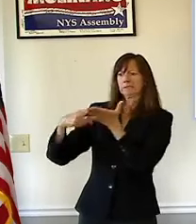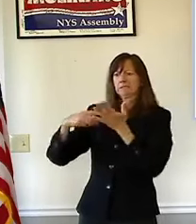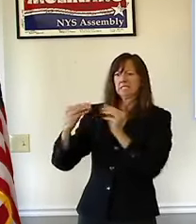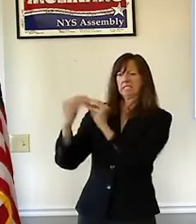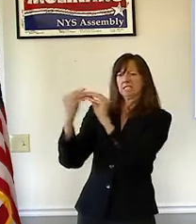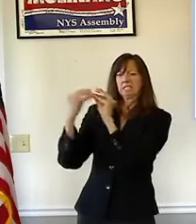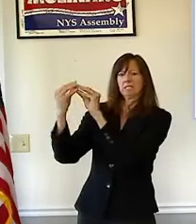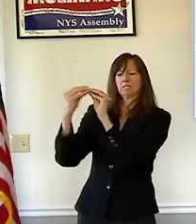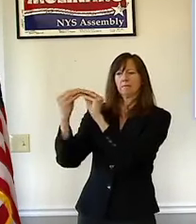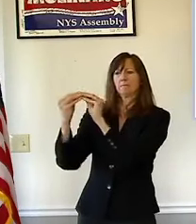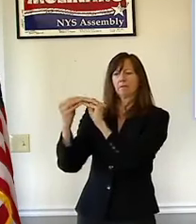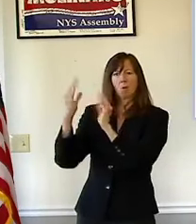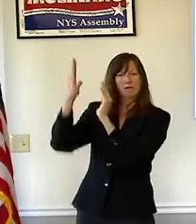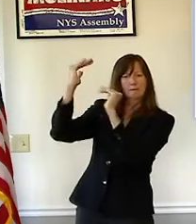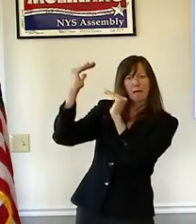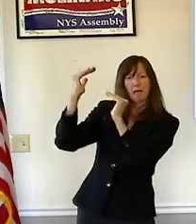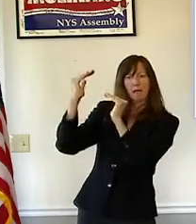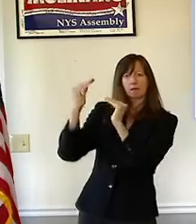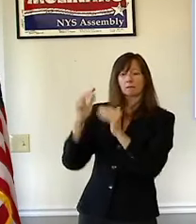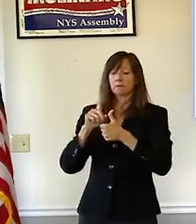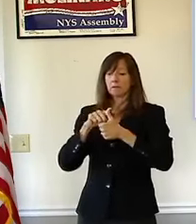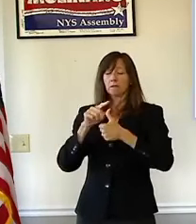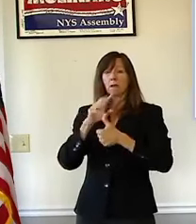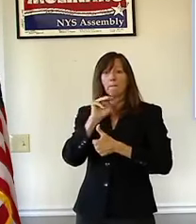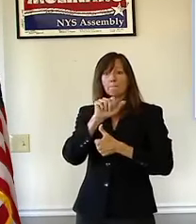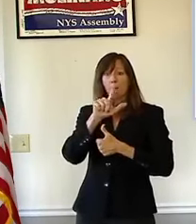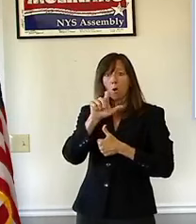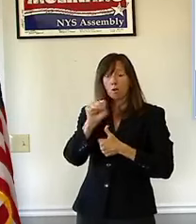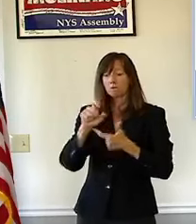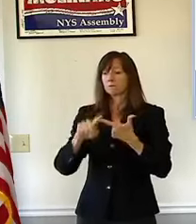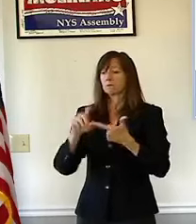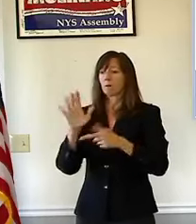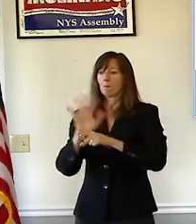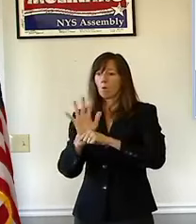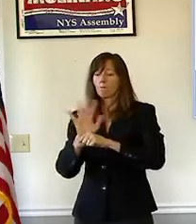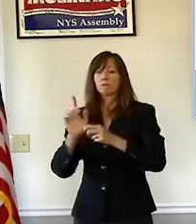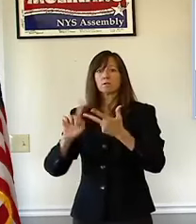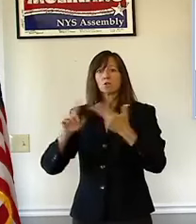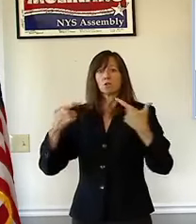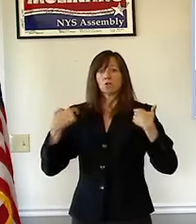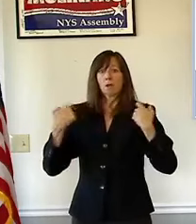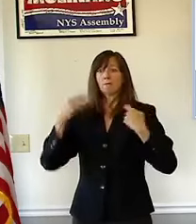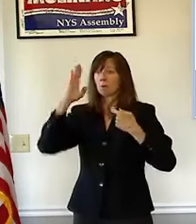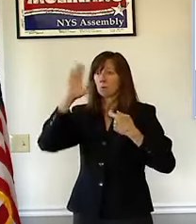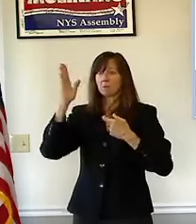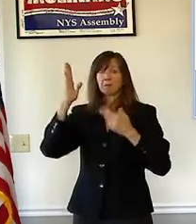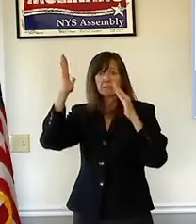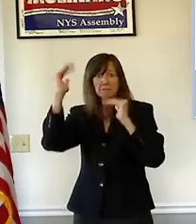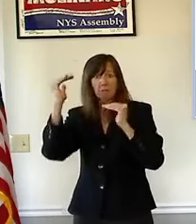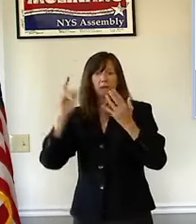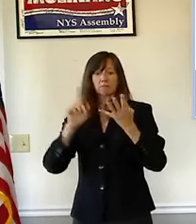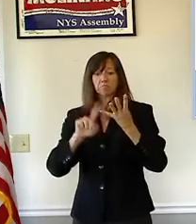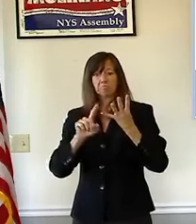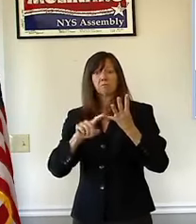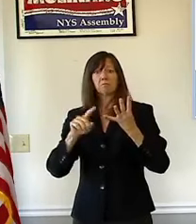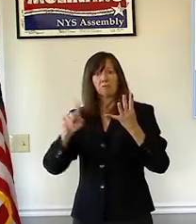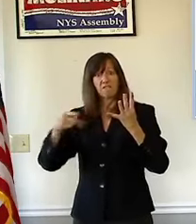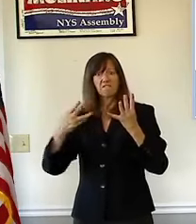and gyms would, in fact, open in phase four. We had a call yesterday with senior